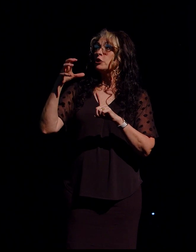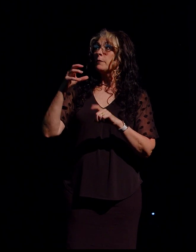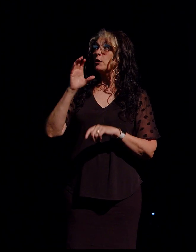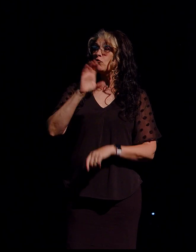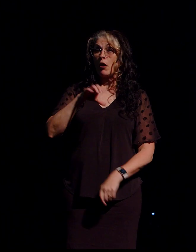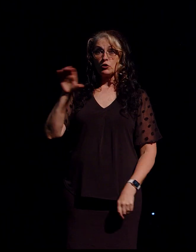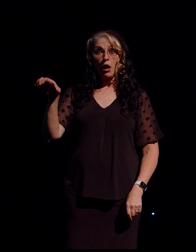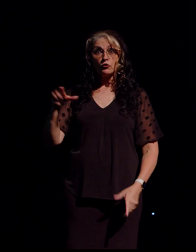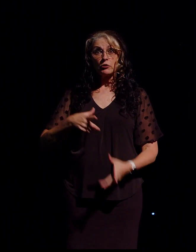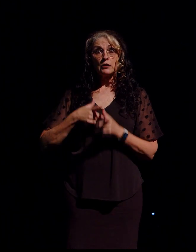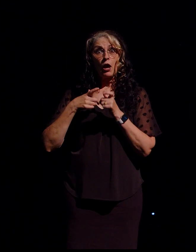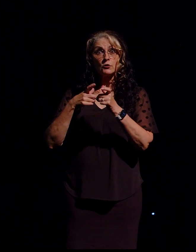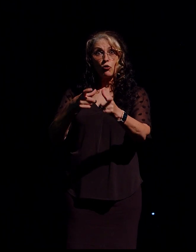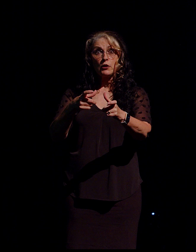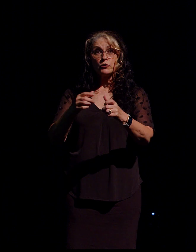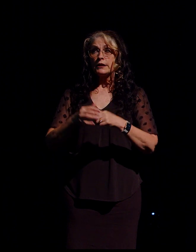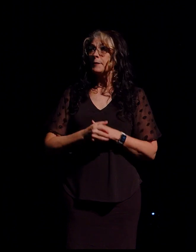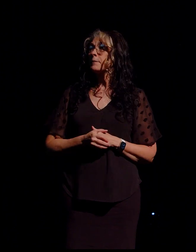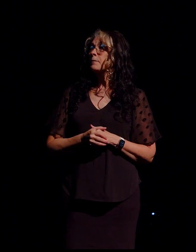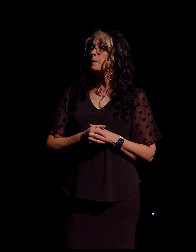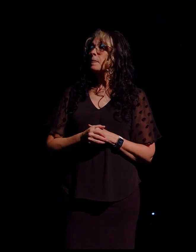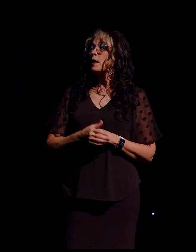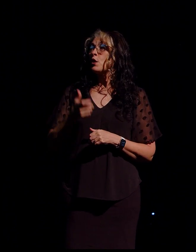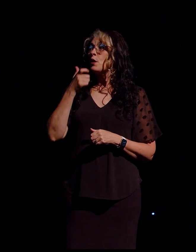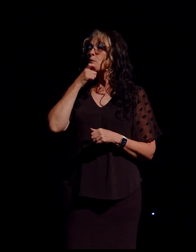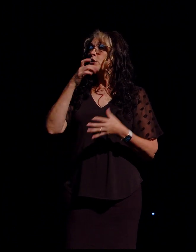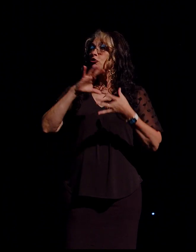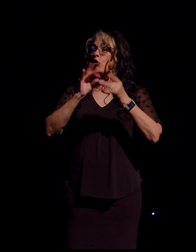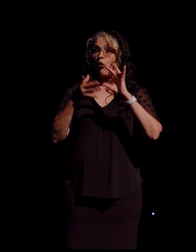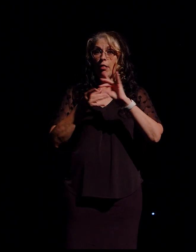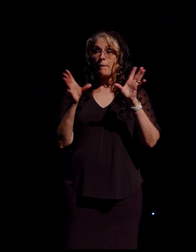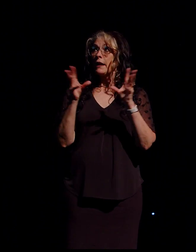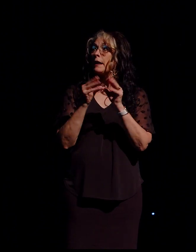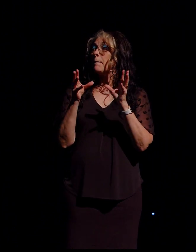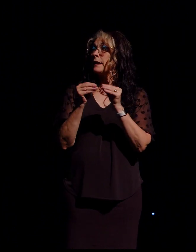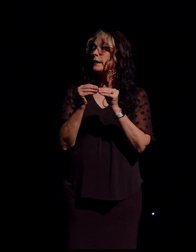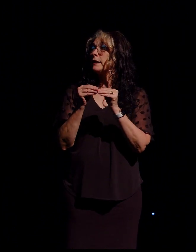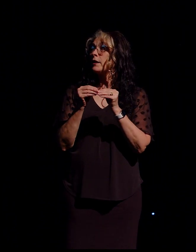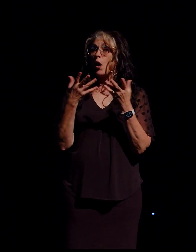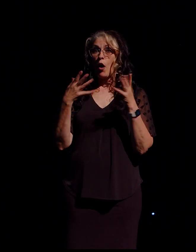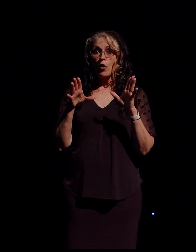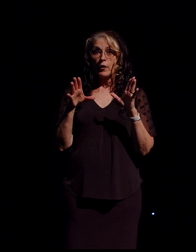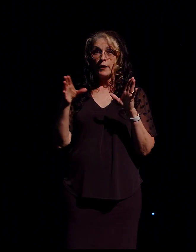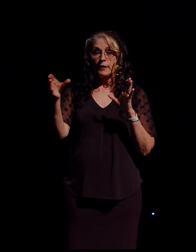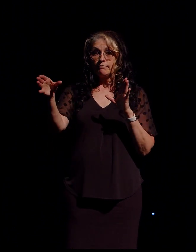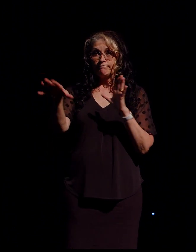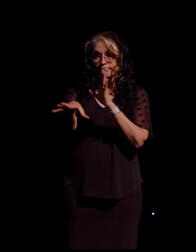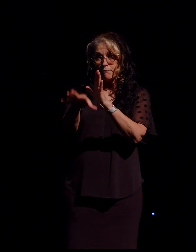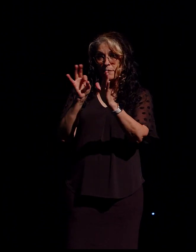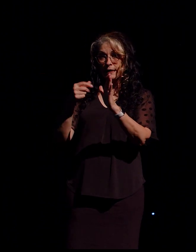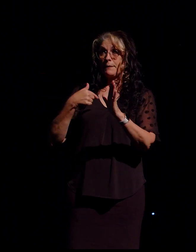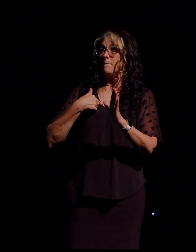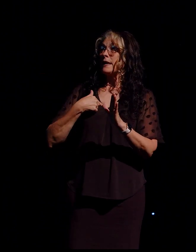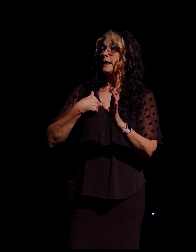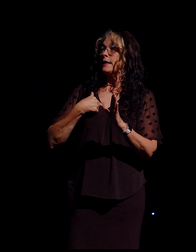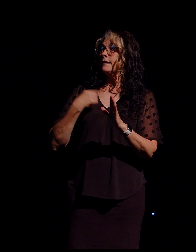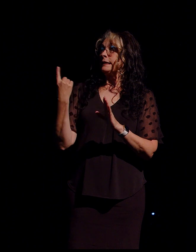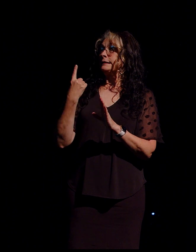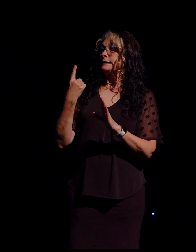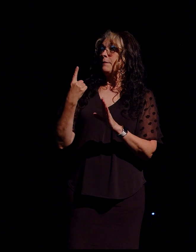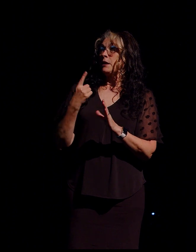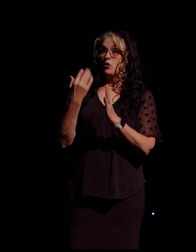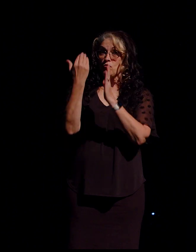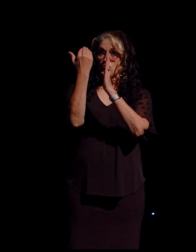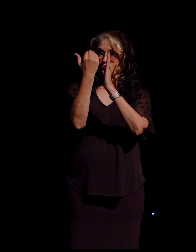national champion in cross country. The British Olympic Committee had already put me as someone